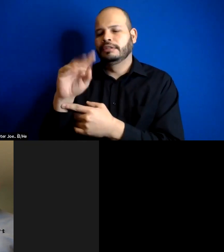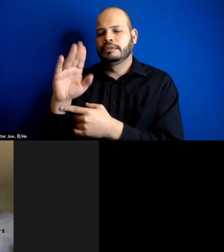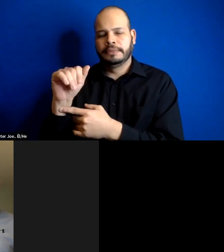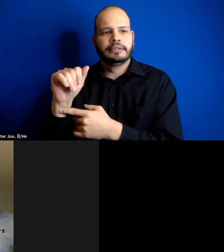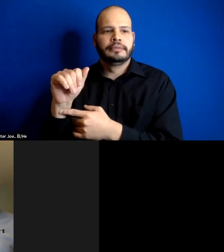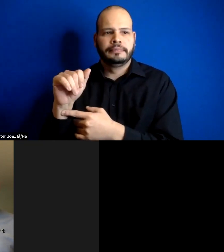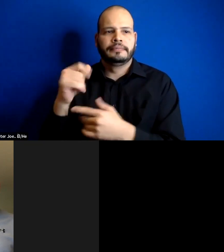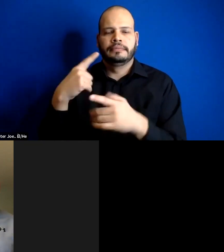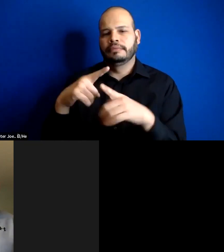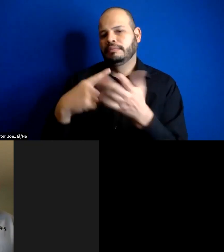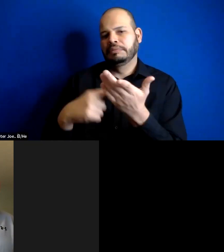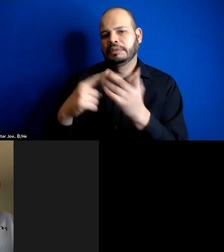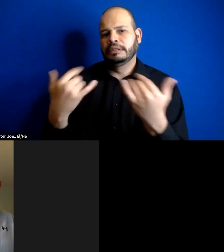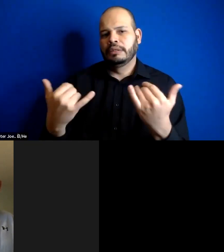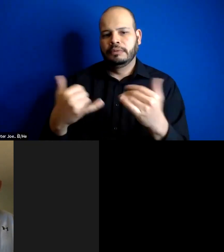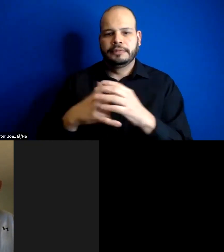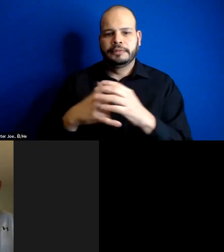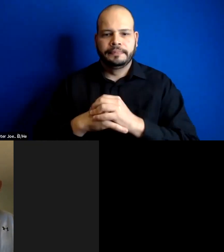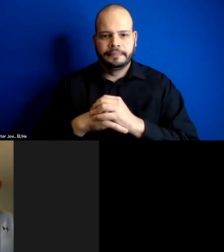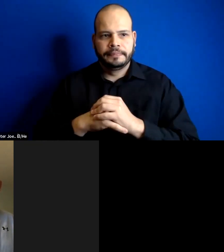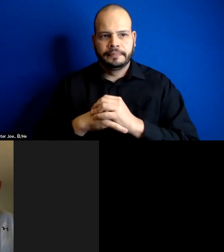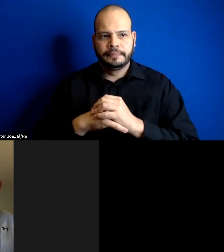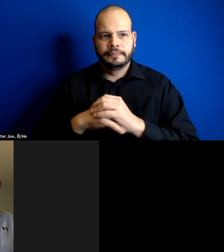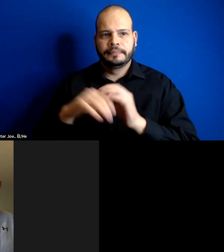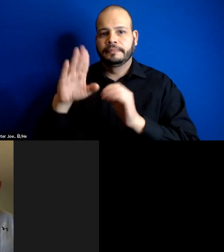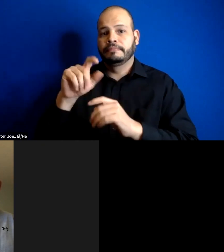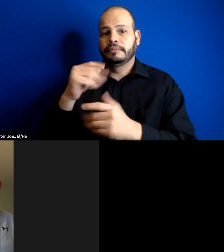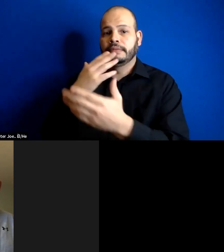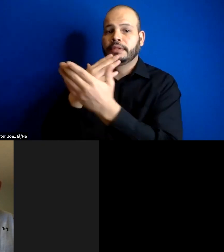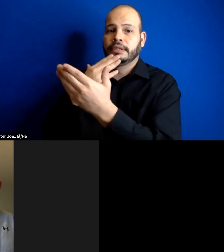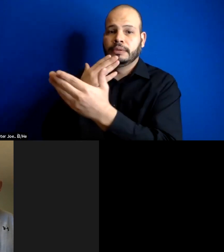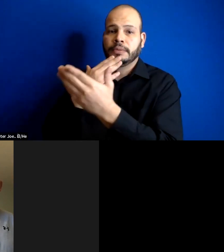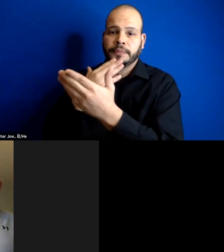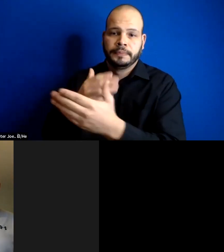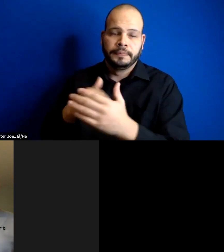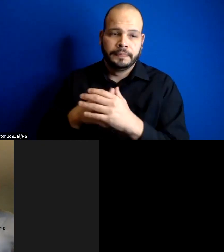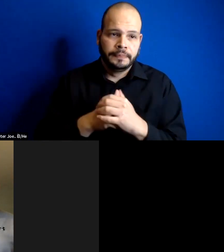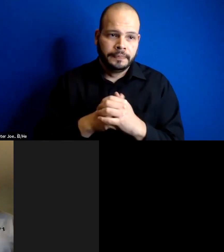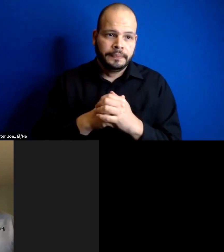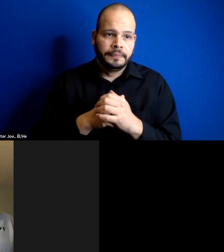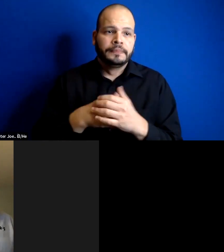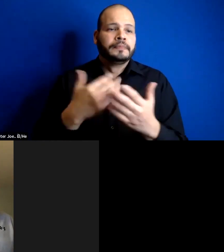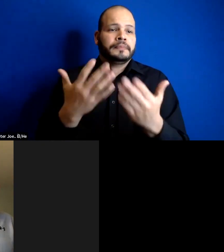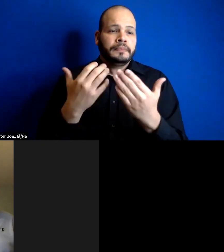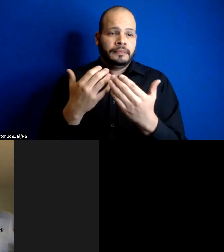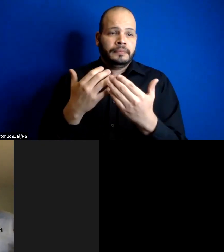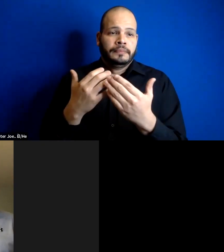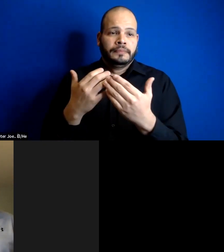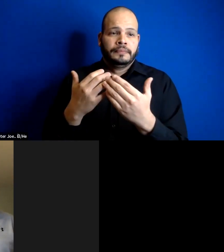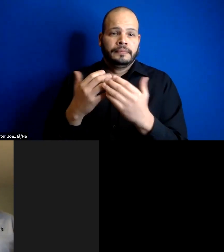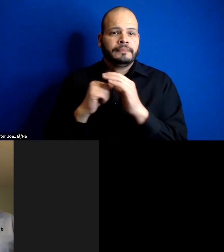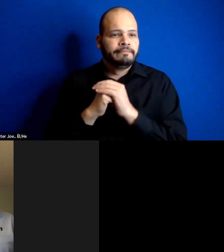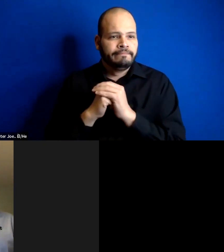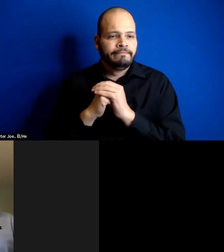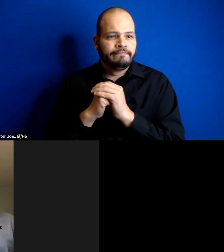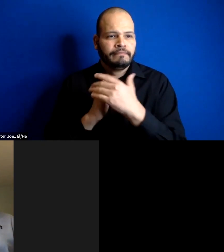Thank you, Brett. Thank you very much. I just want to interject a quick note, which is